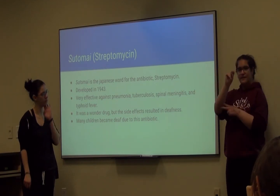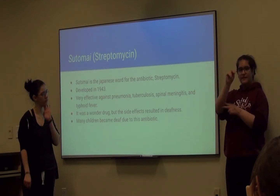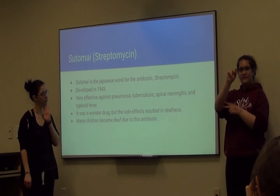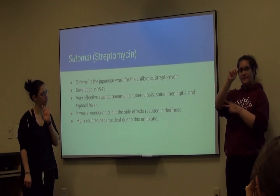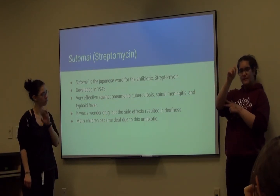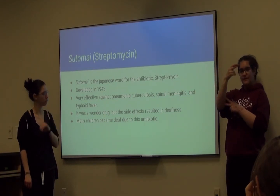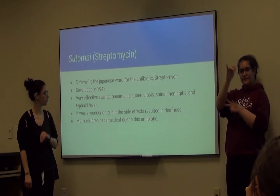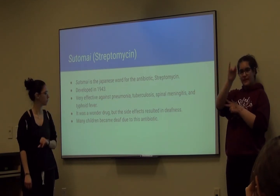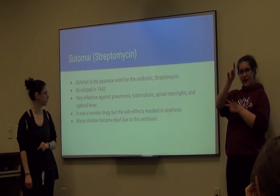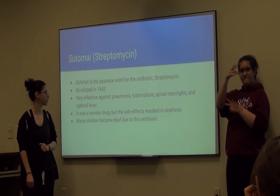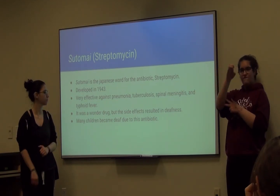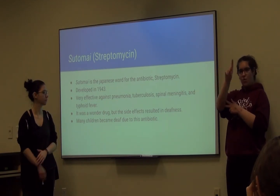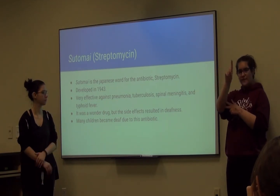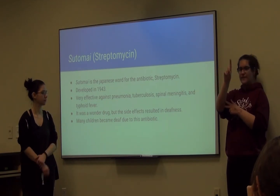and typhoid fever.